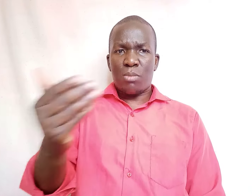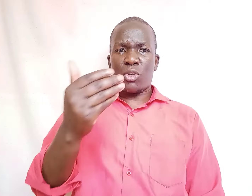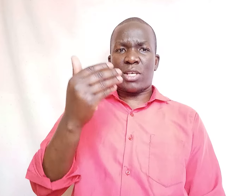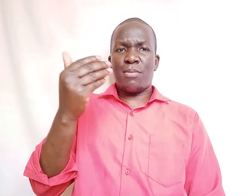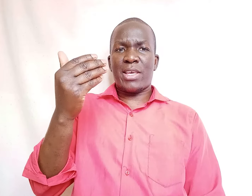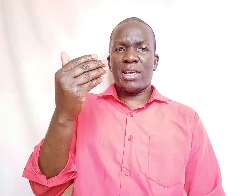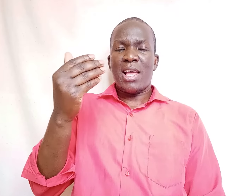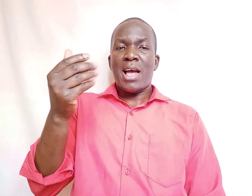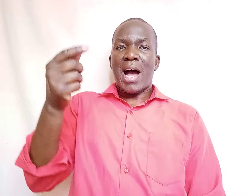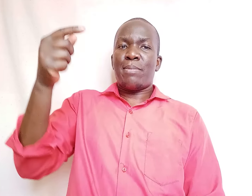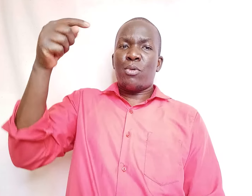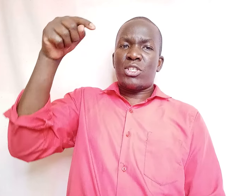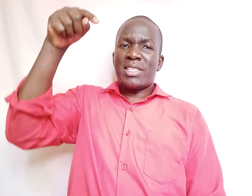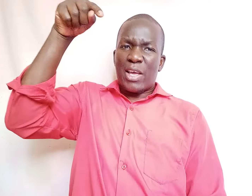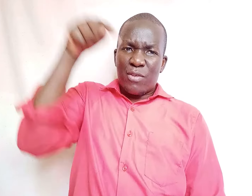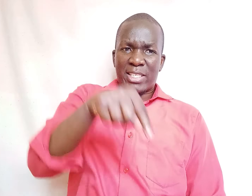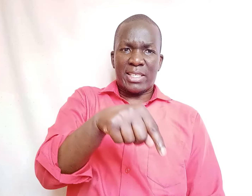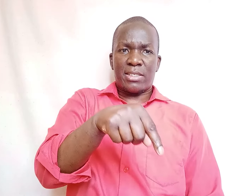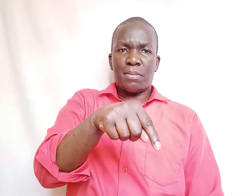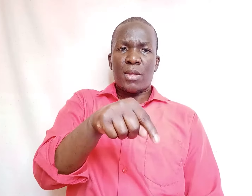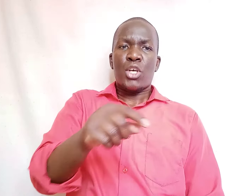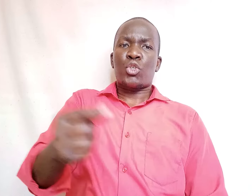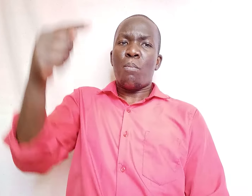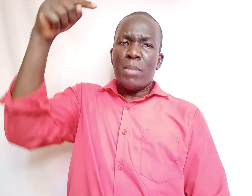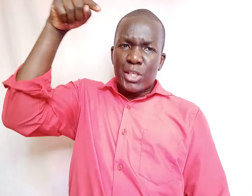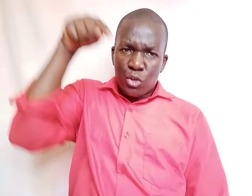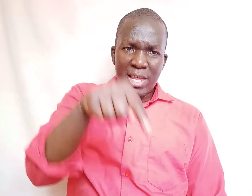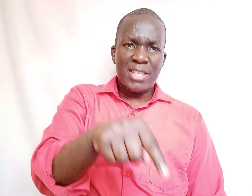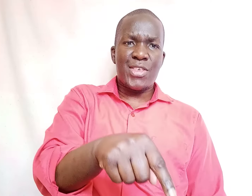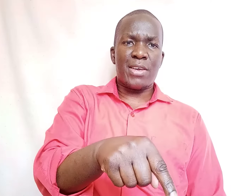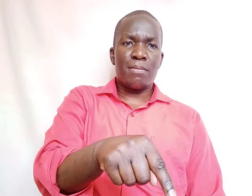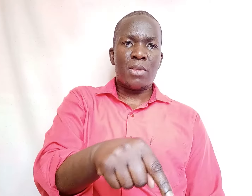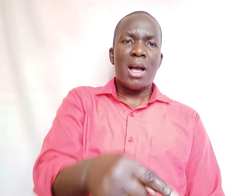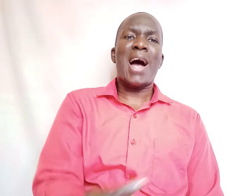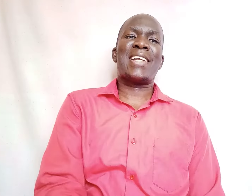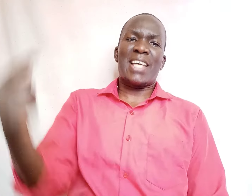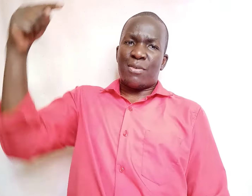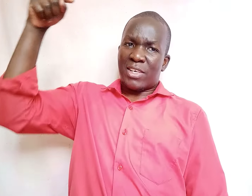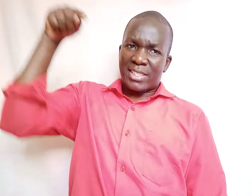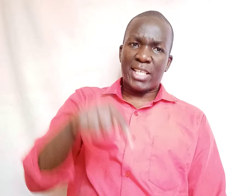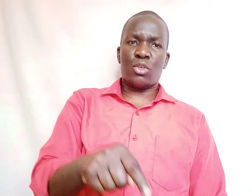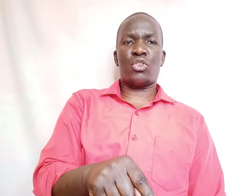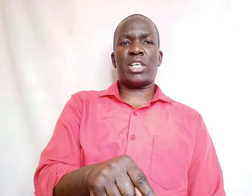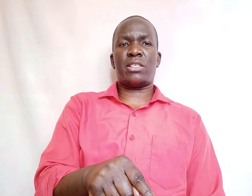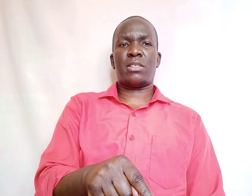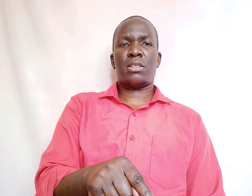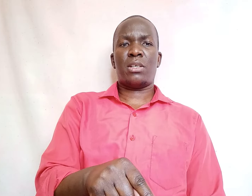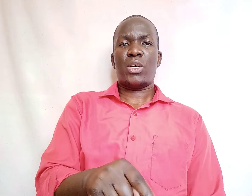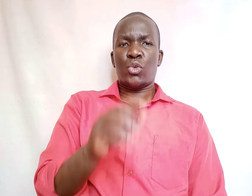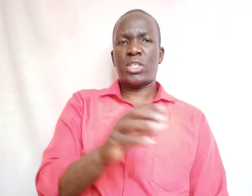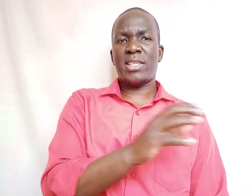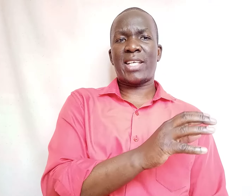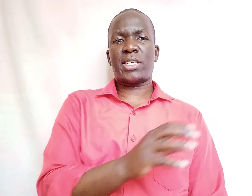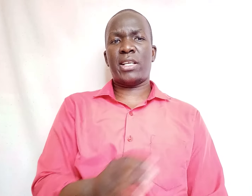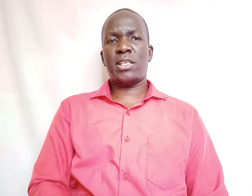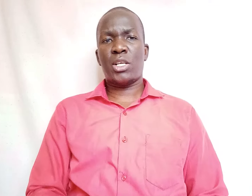about something and puts emphasis? So mention that thing and emphasize on it using that skill,